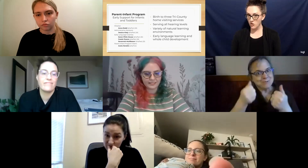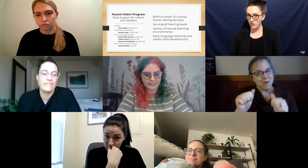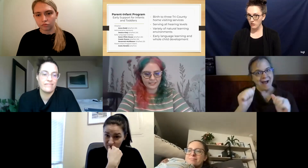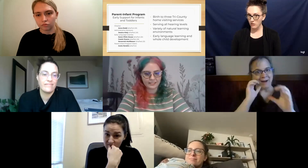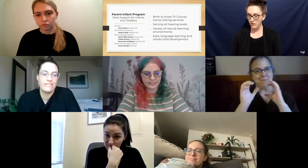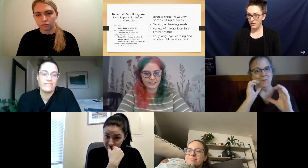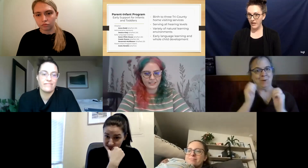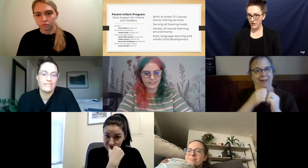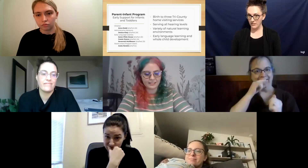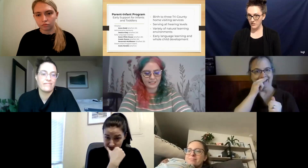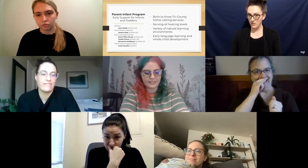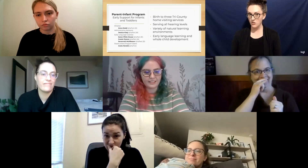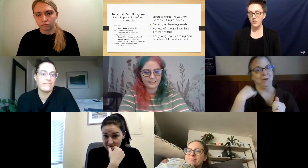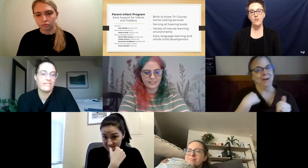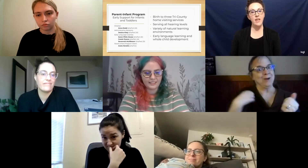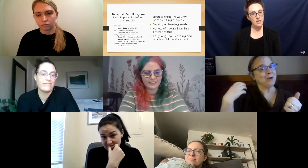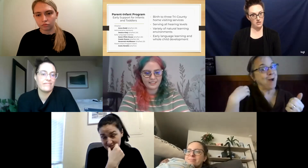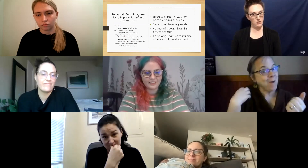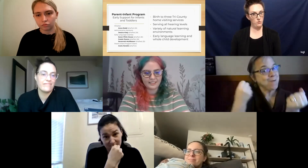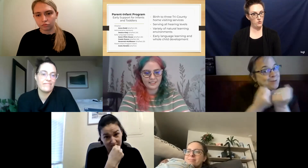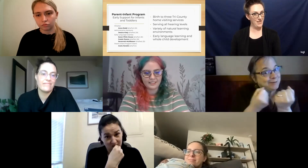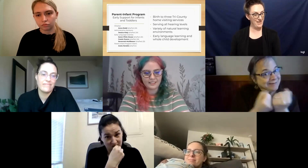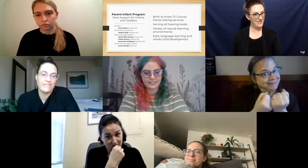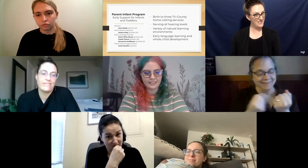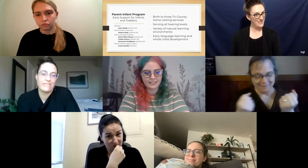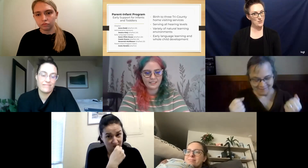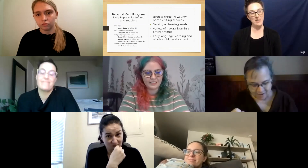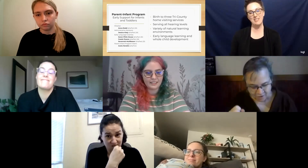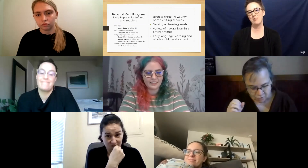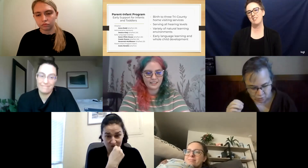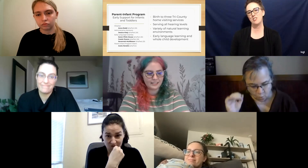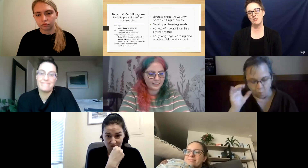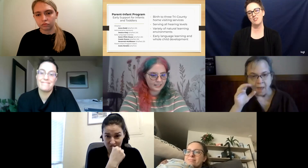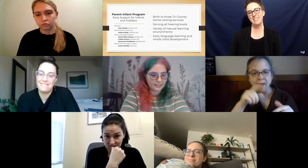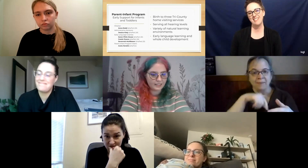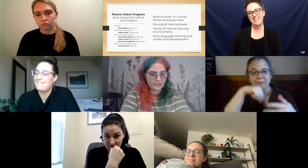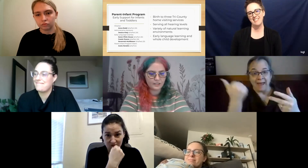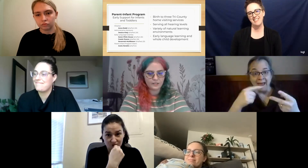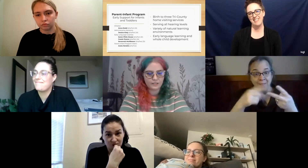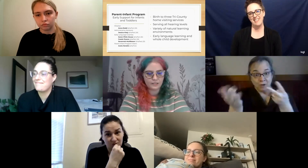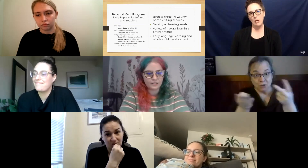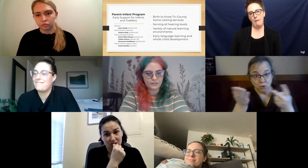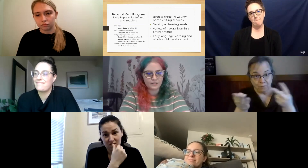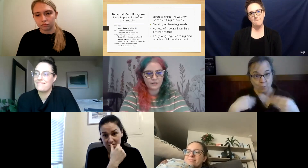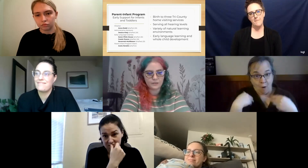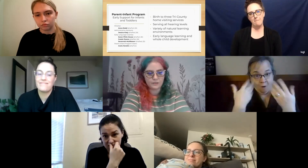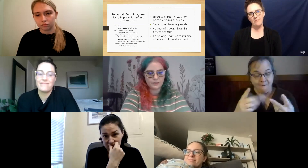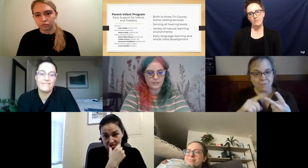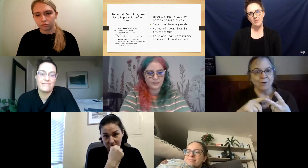coach the parents so that they can communicate directly with their children.